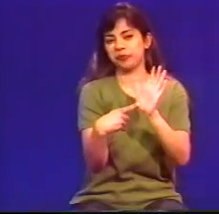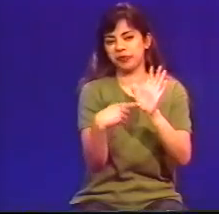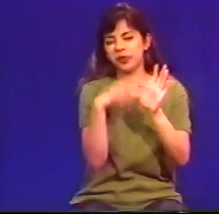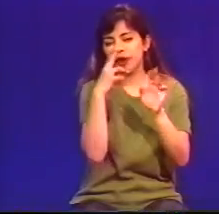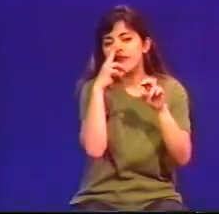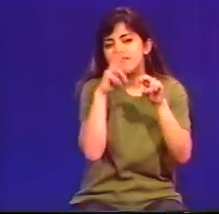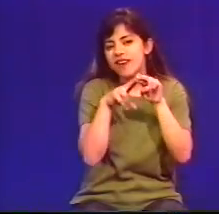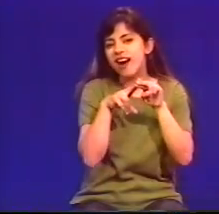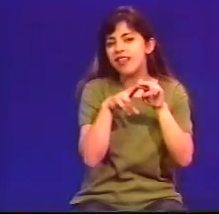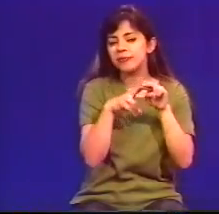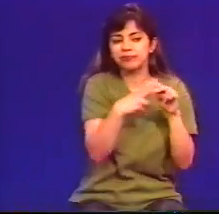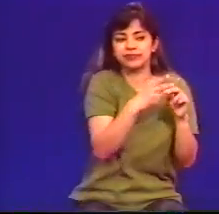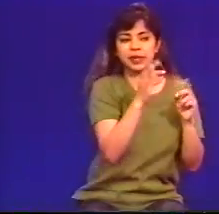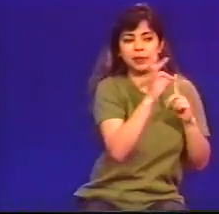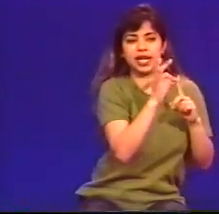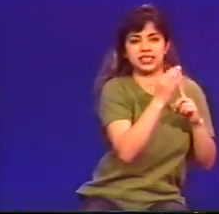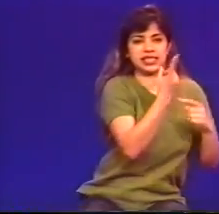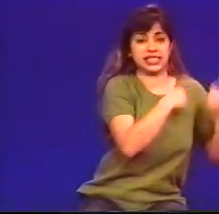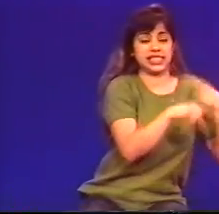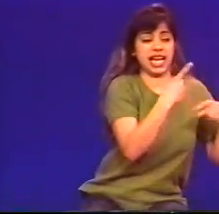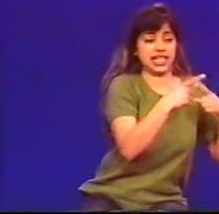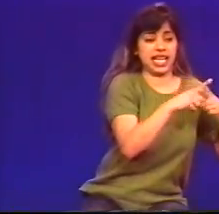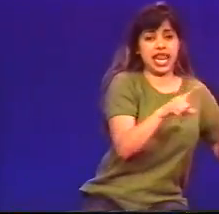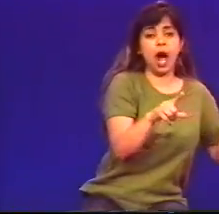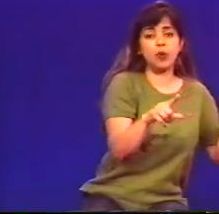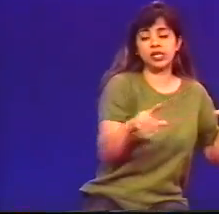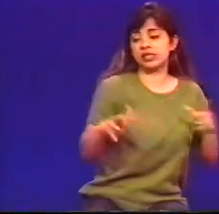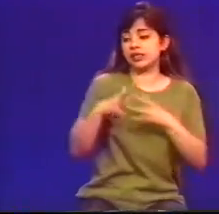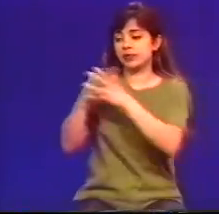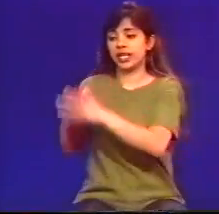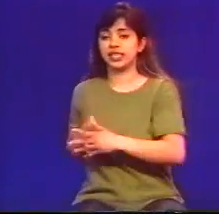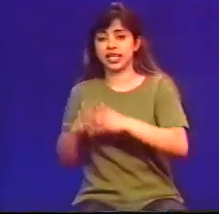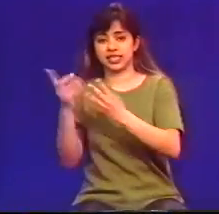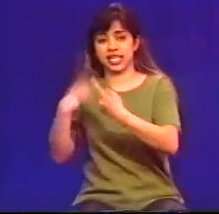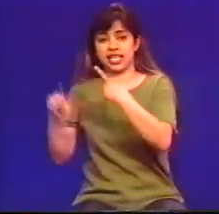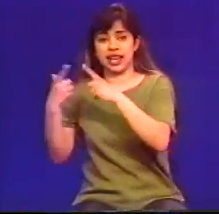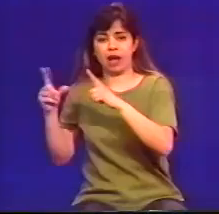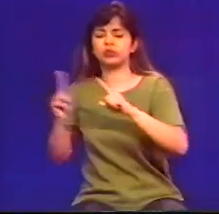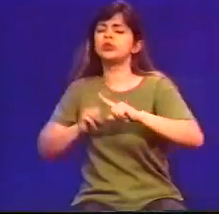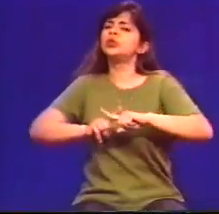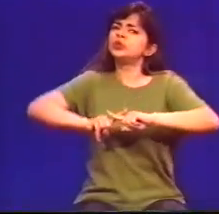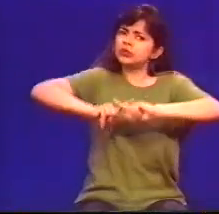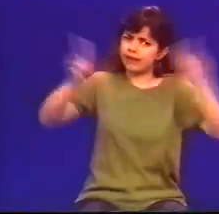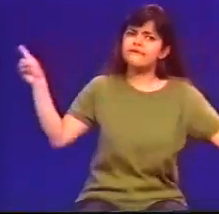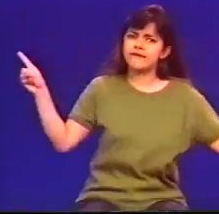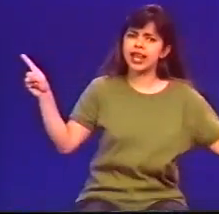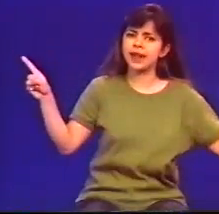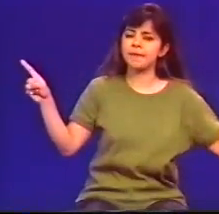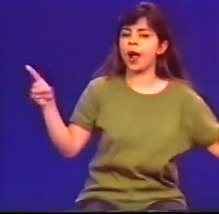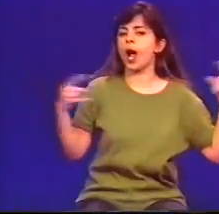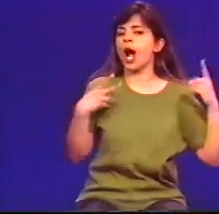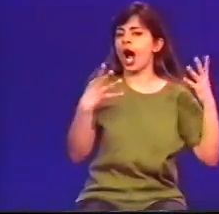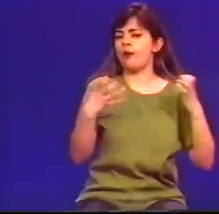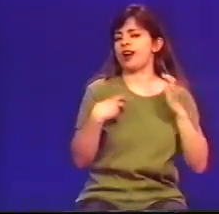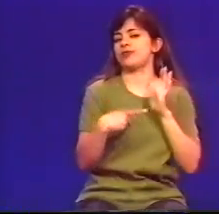Now, before we close, I'd like to show you a few examples from Pakistani Sign Language with their American Sign Language equivalents, just for